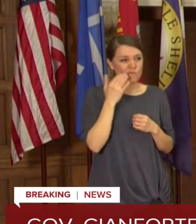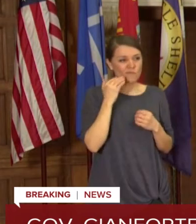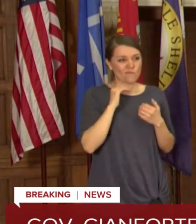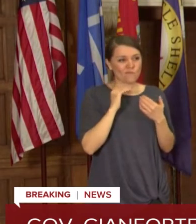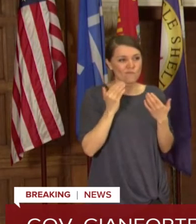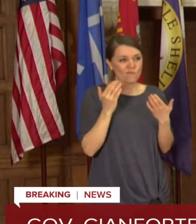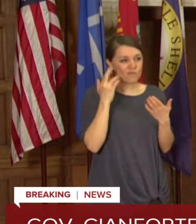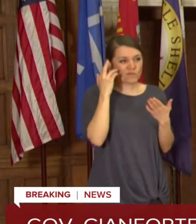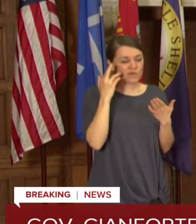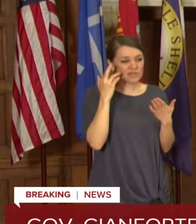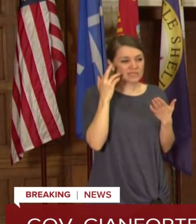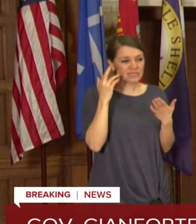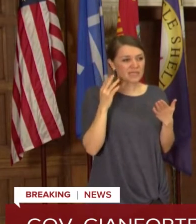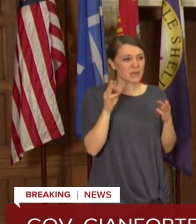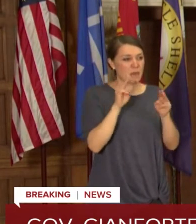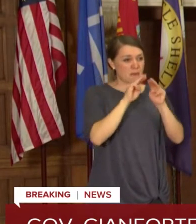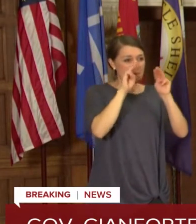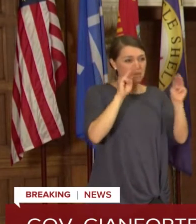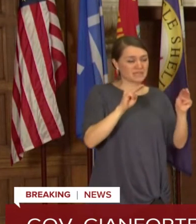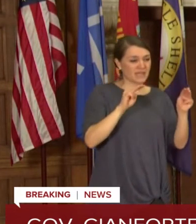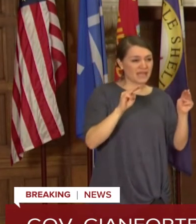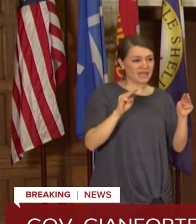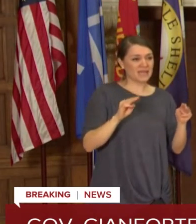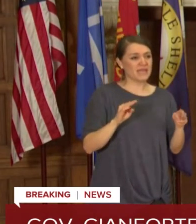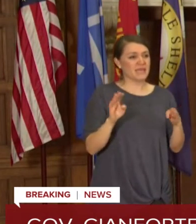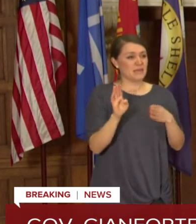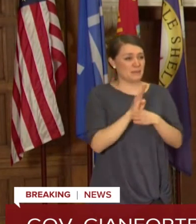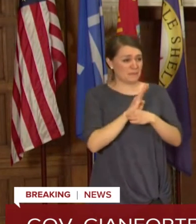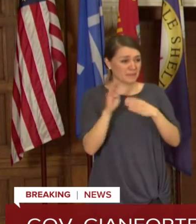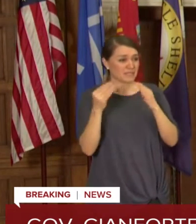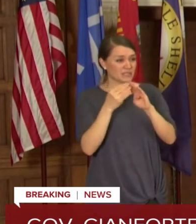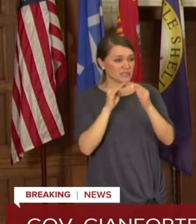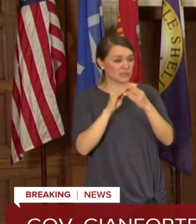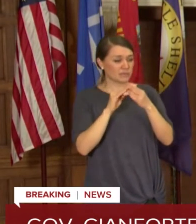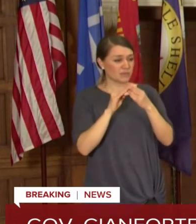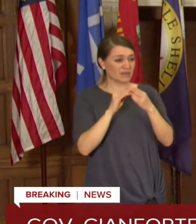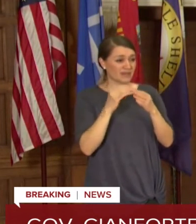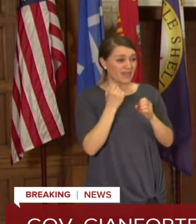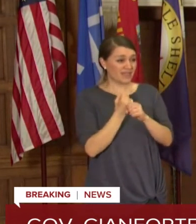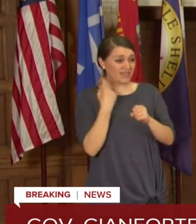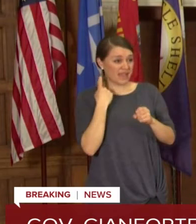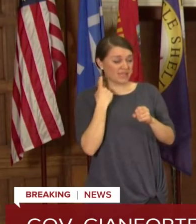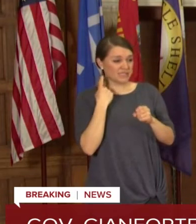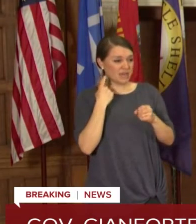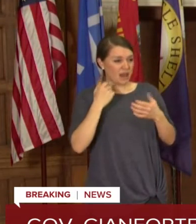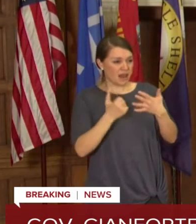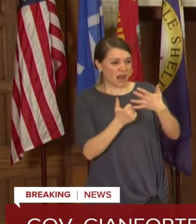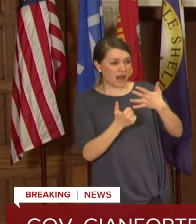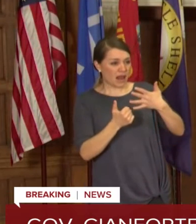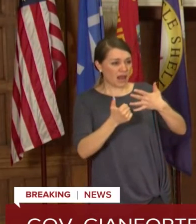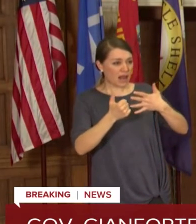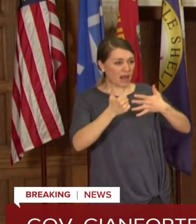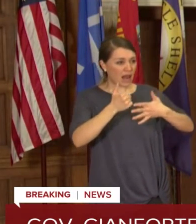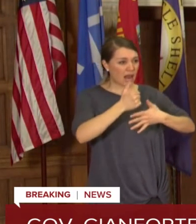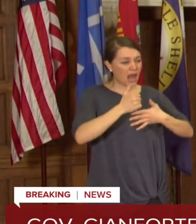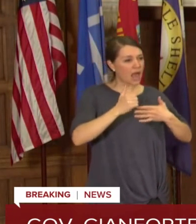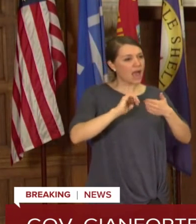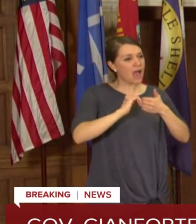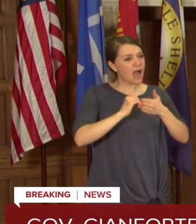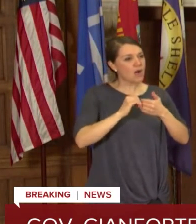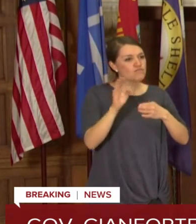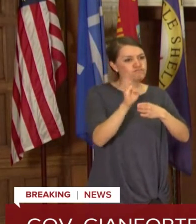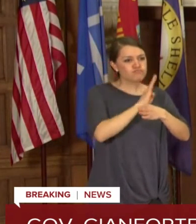Montana and the business community rose to the top last year as we saw businesses evolve and